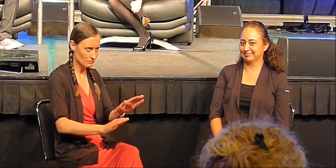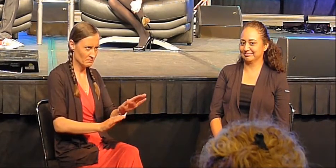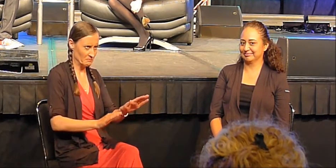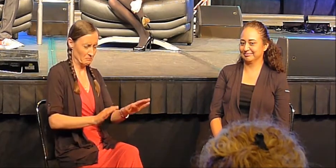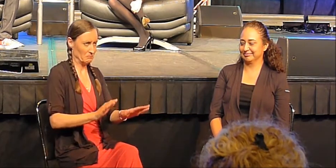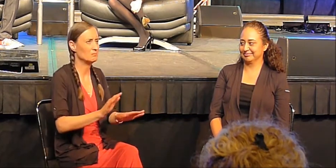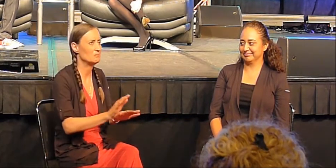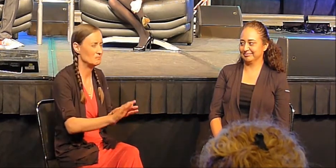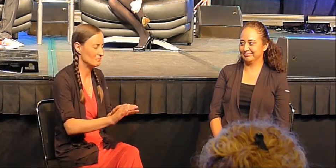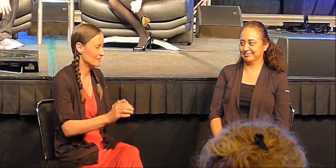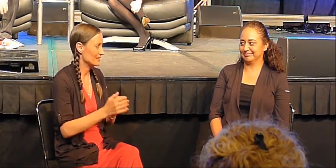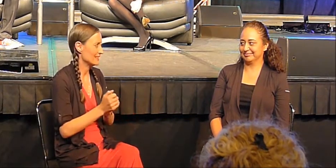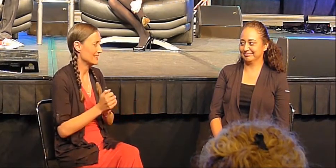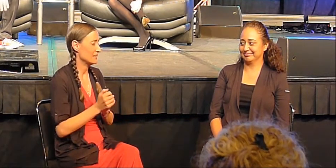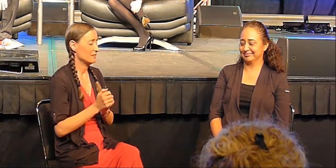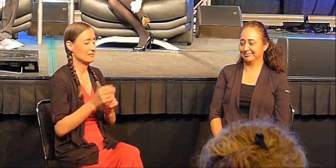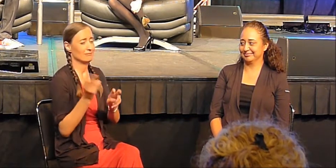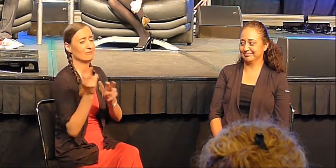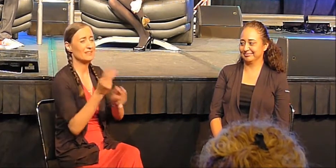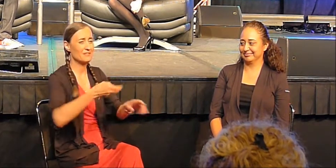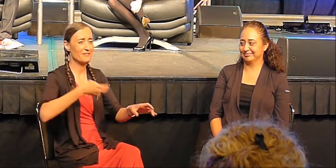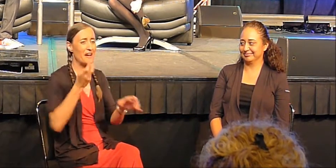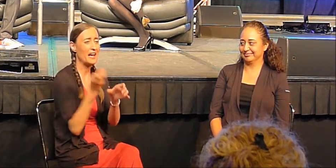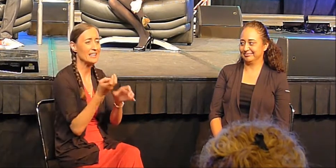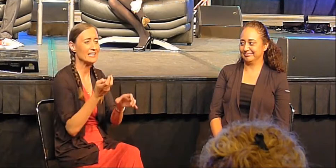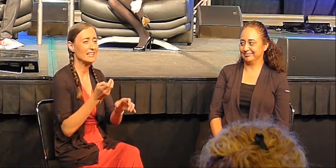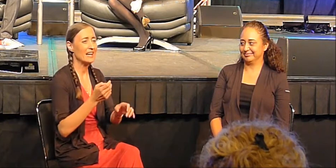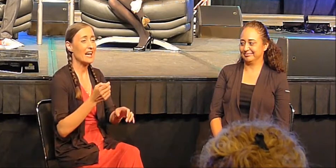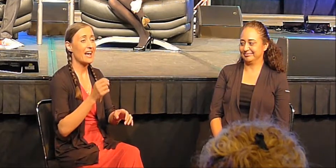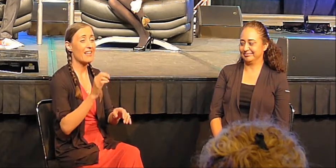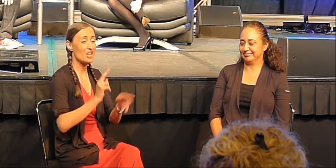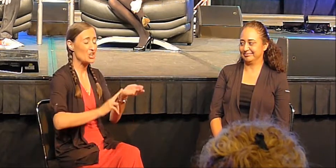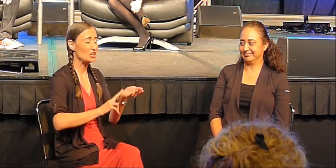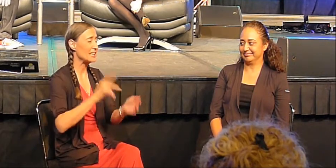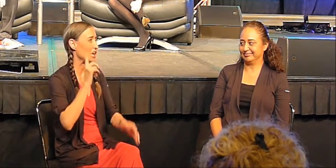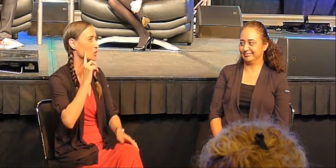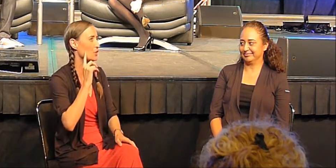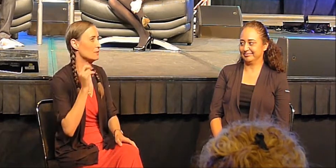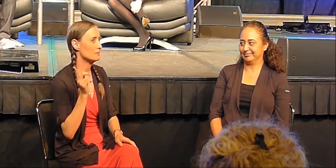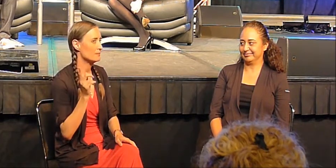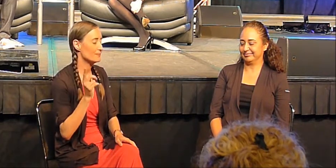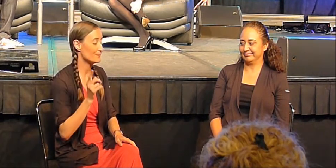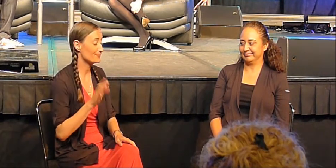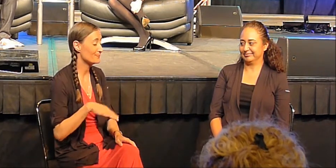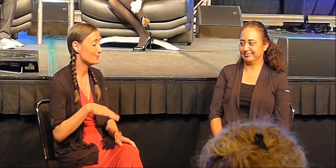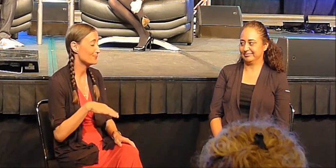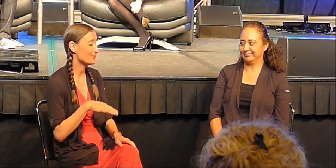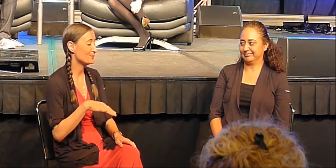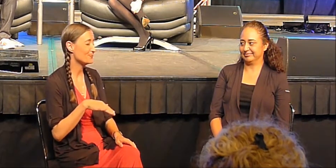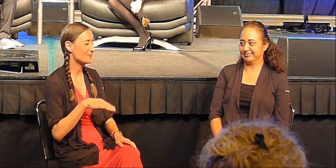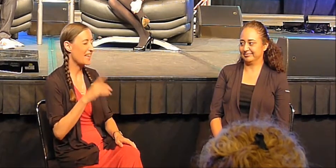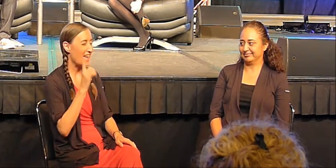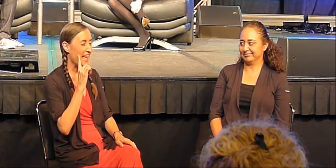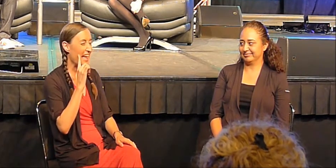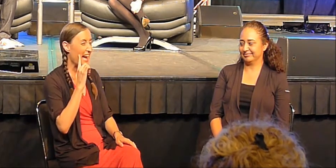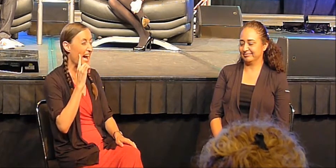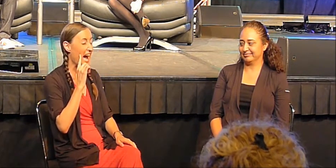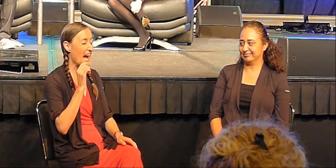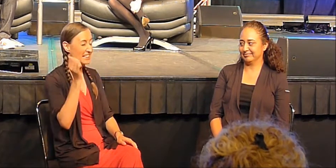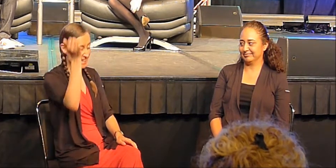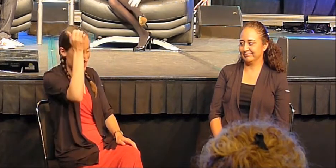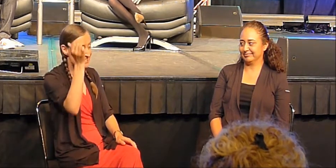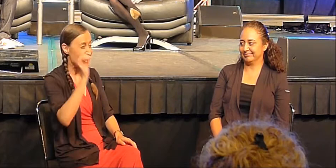of the van with the set nurse, and I overhear the set nurse tell the first AD, she goes, I think he fell on his head as well.